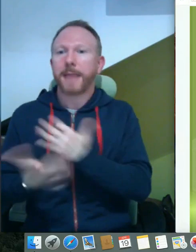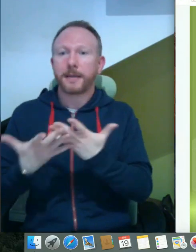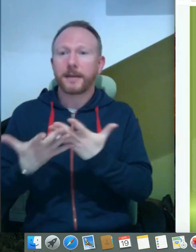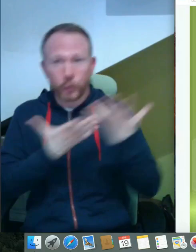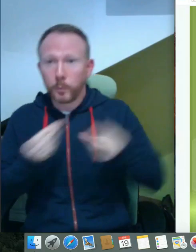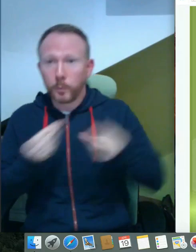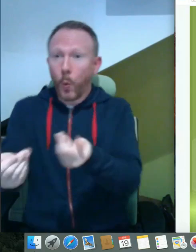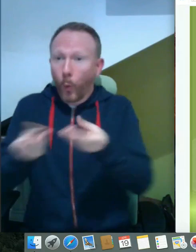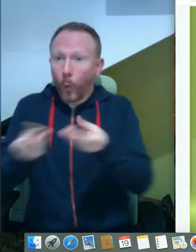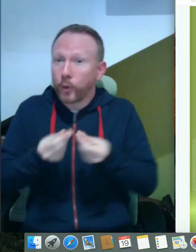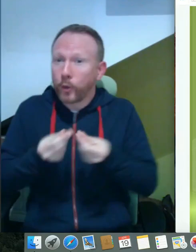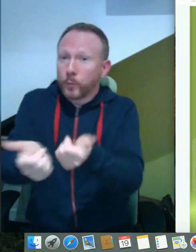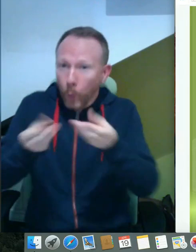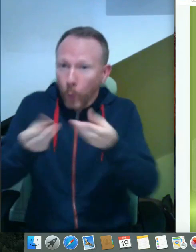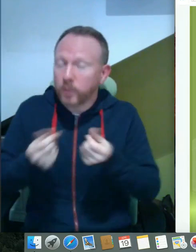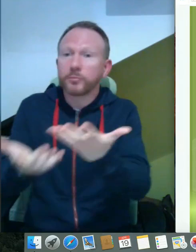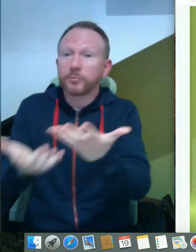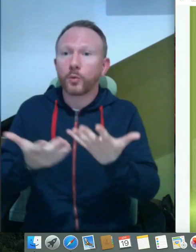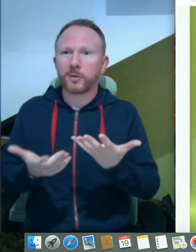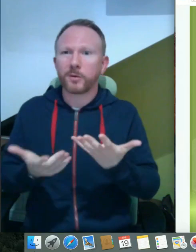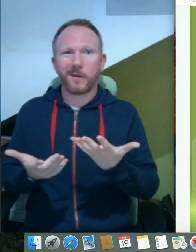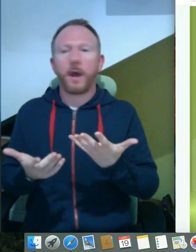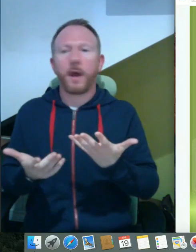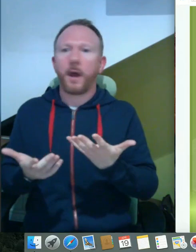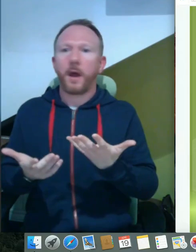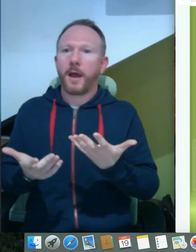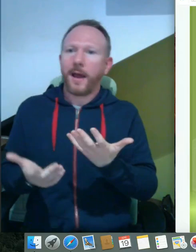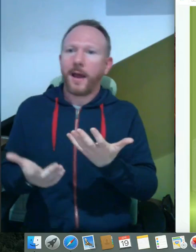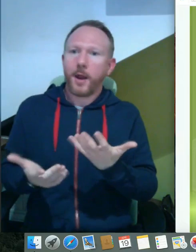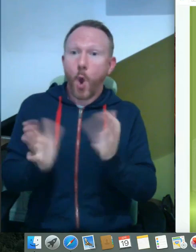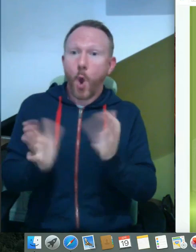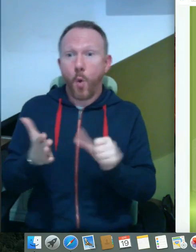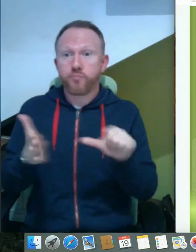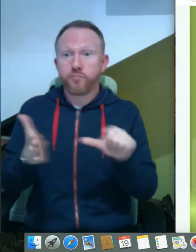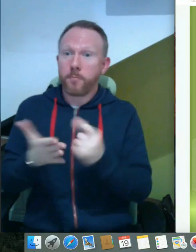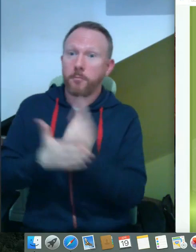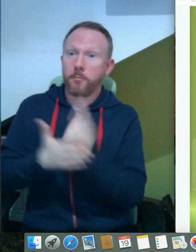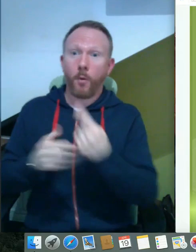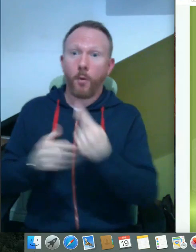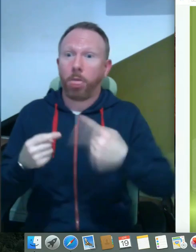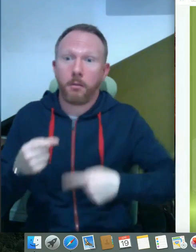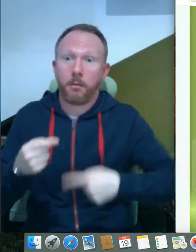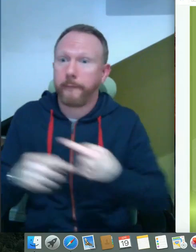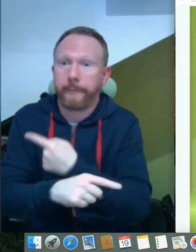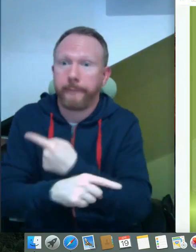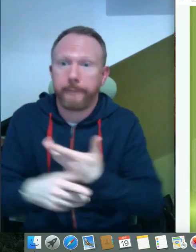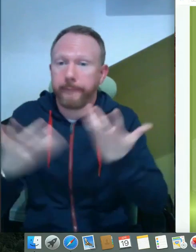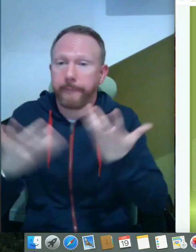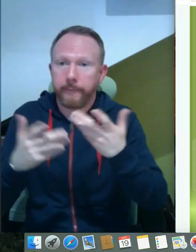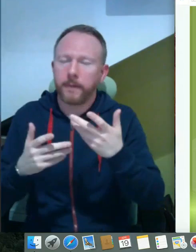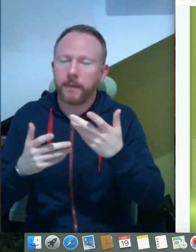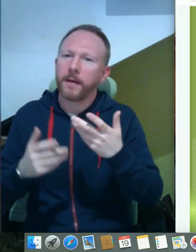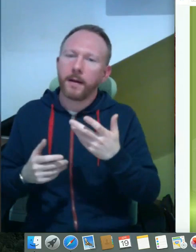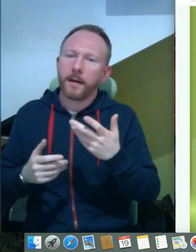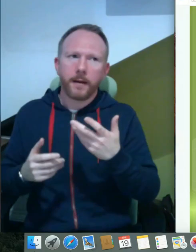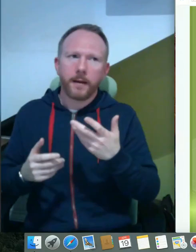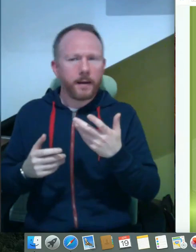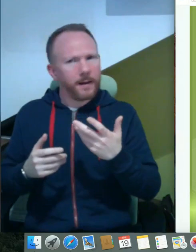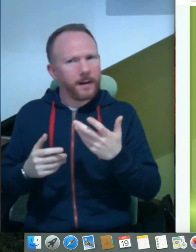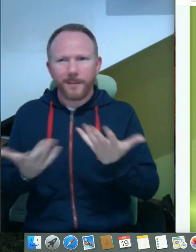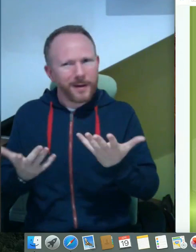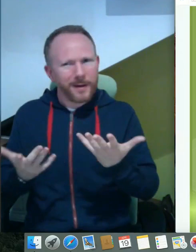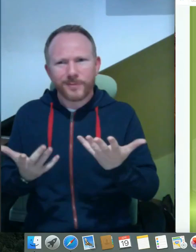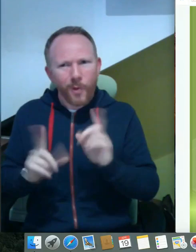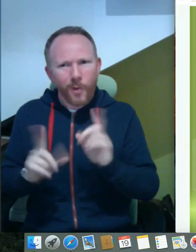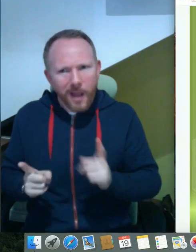not have any problems. And I think often in legal environments it can be